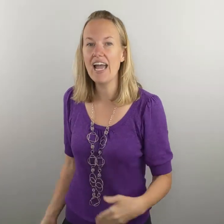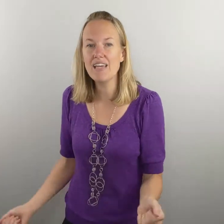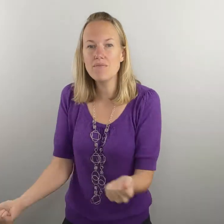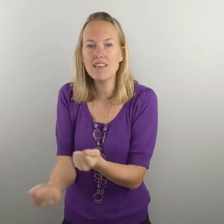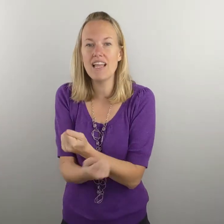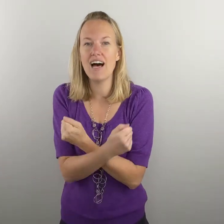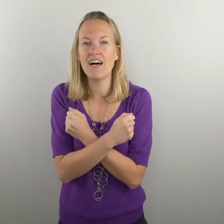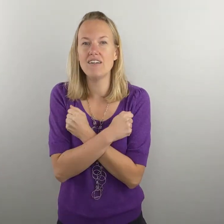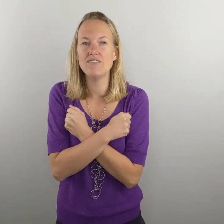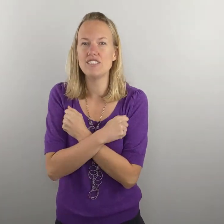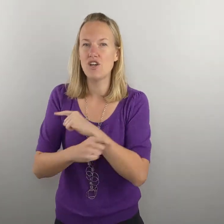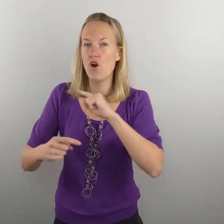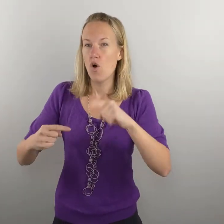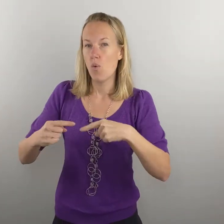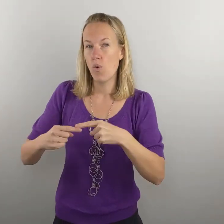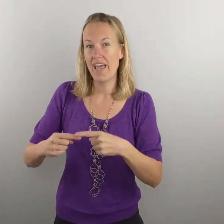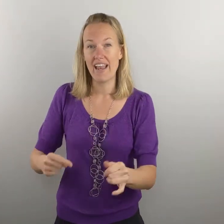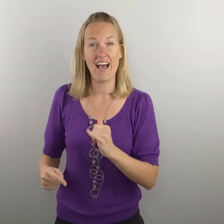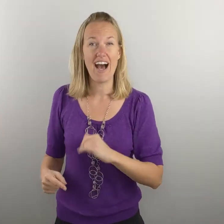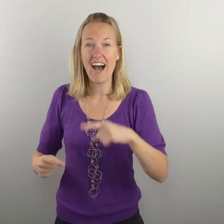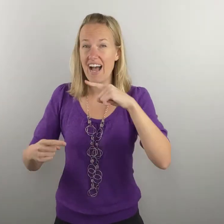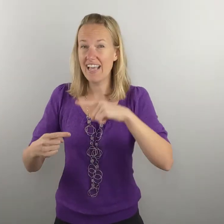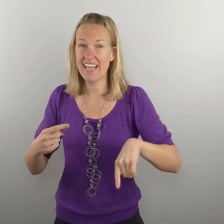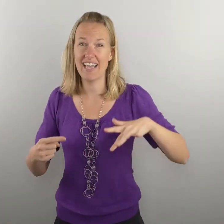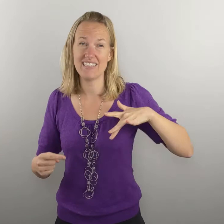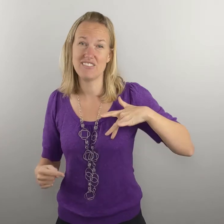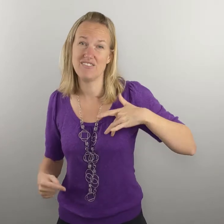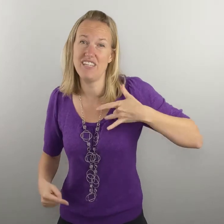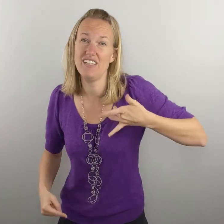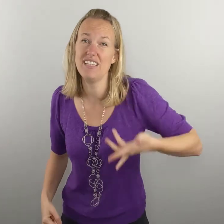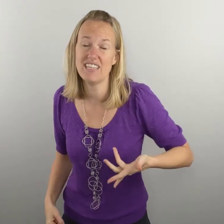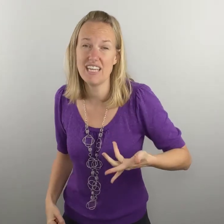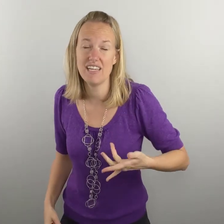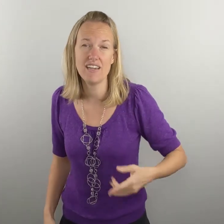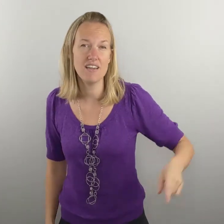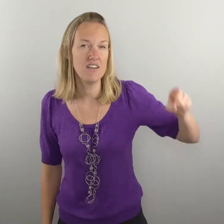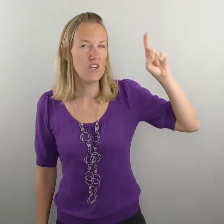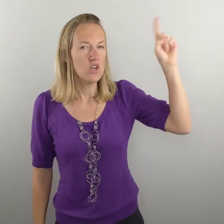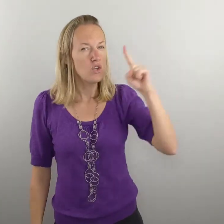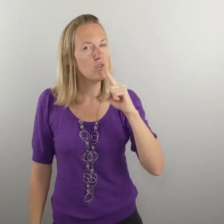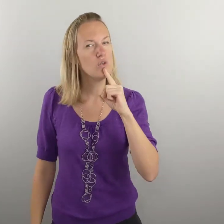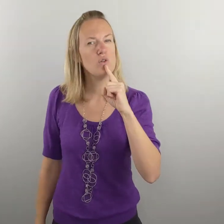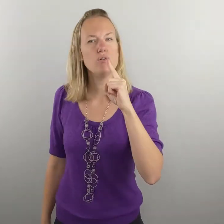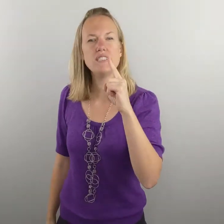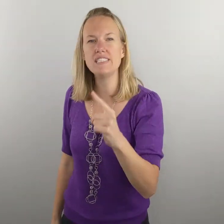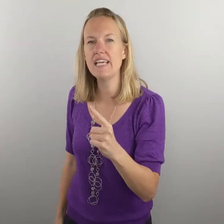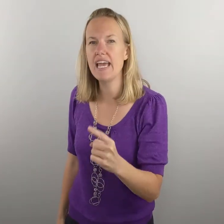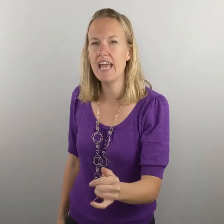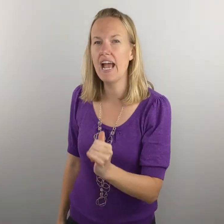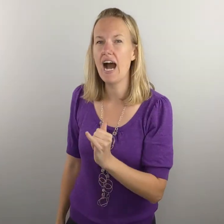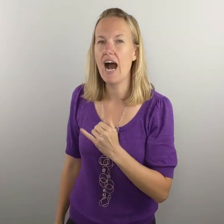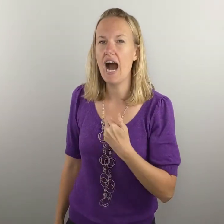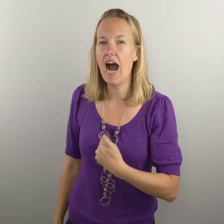am loved when I can't feel a thing. You say I